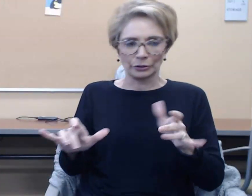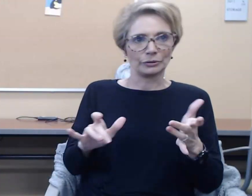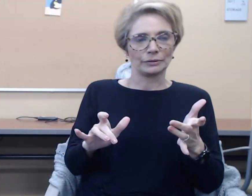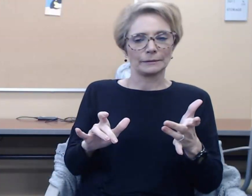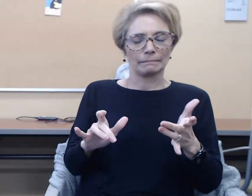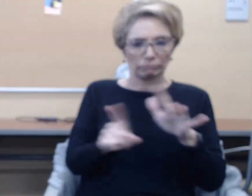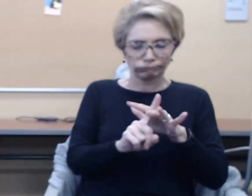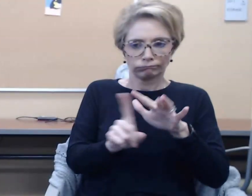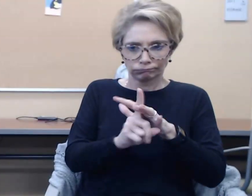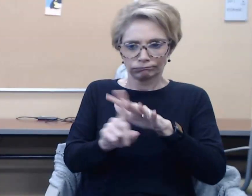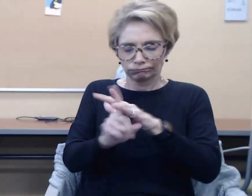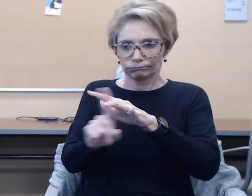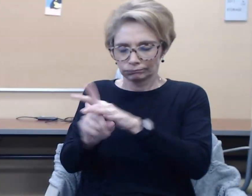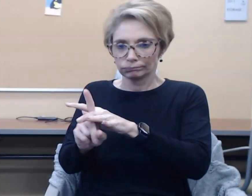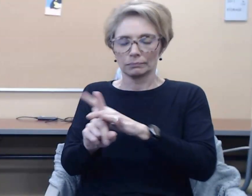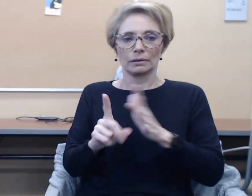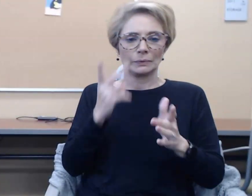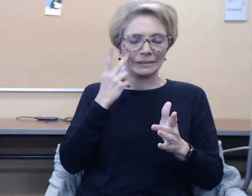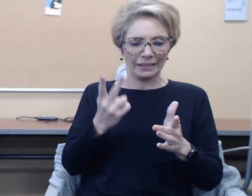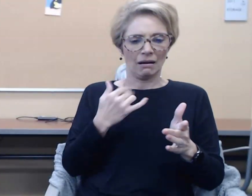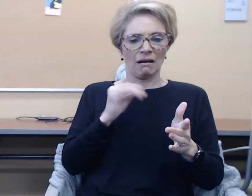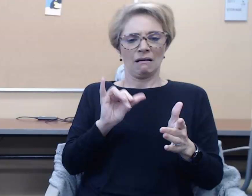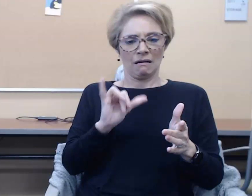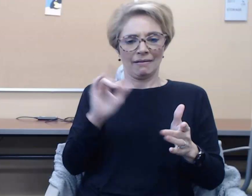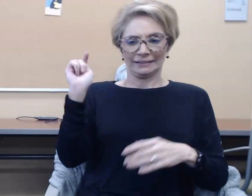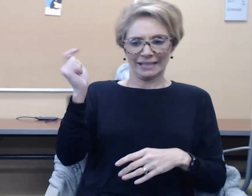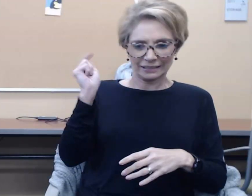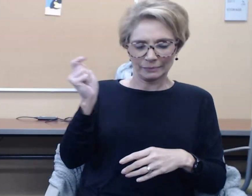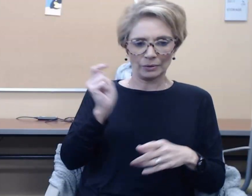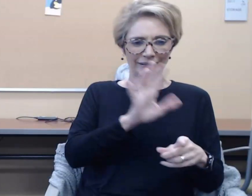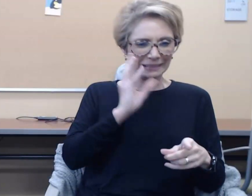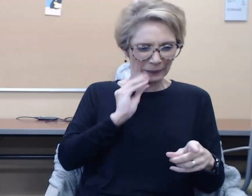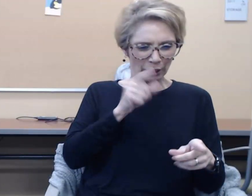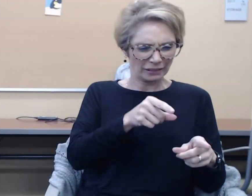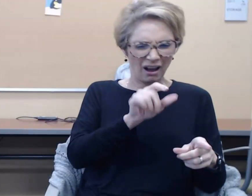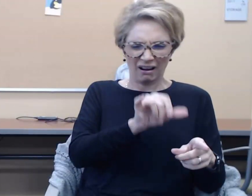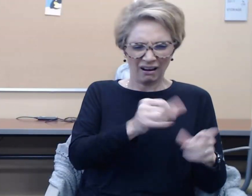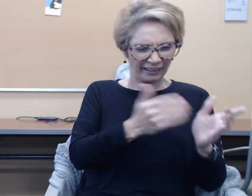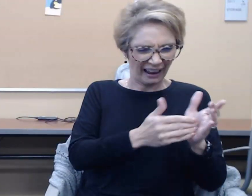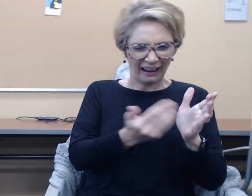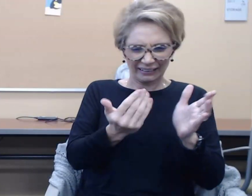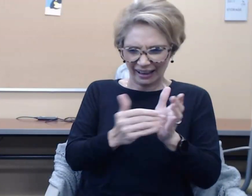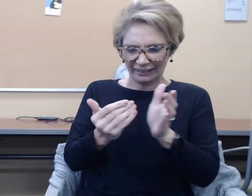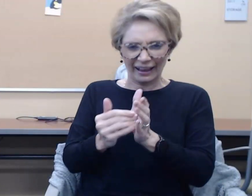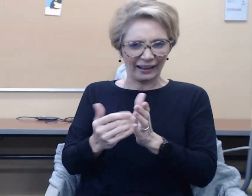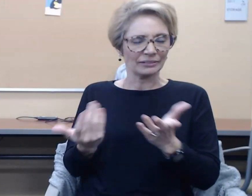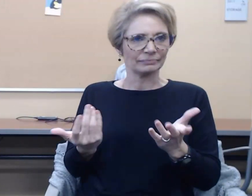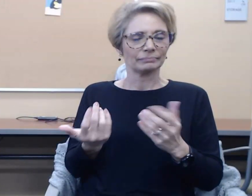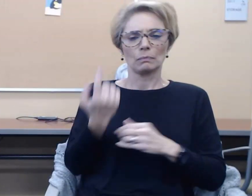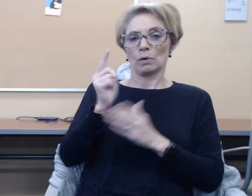come up repeatedly when I'm looking at the testimonials they've given to me. So one researcher had said that almost